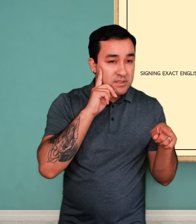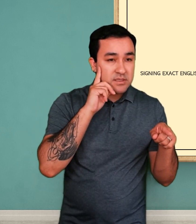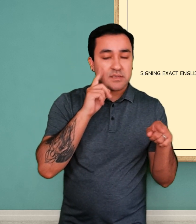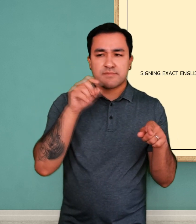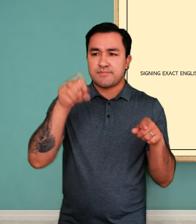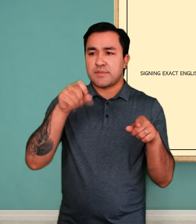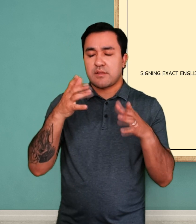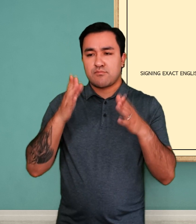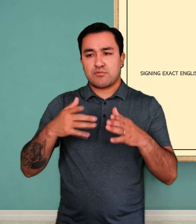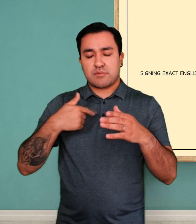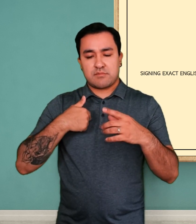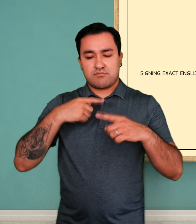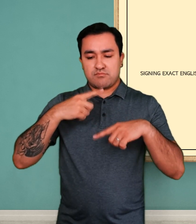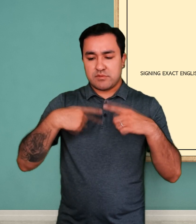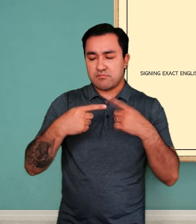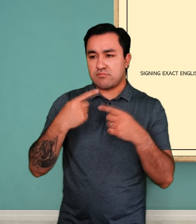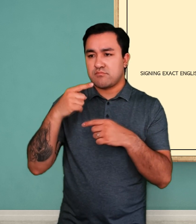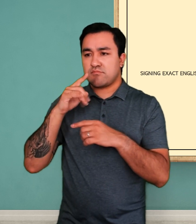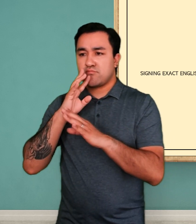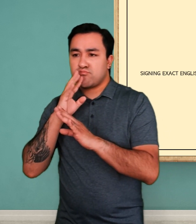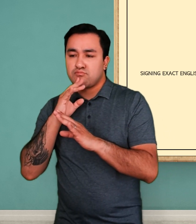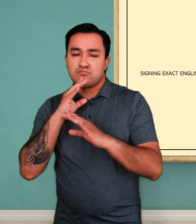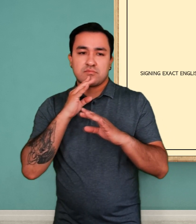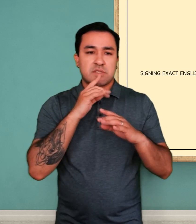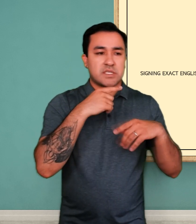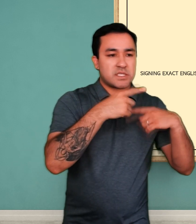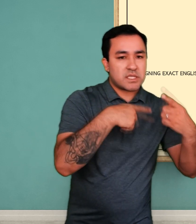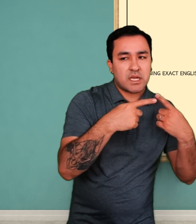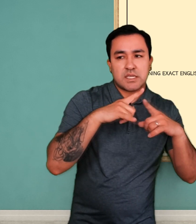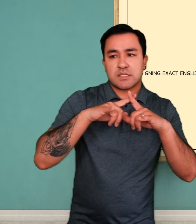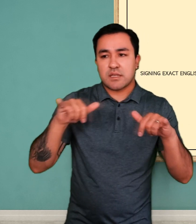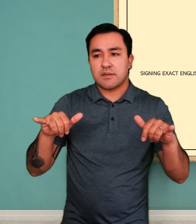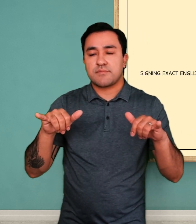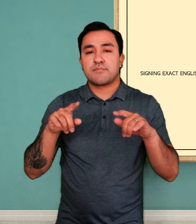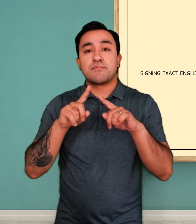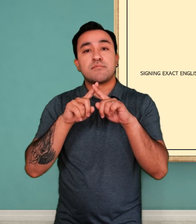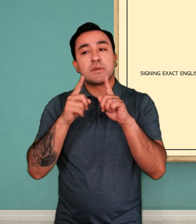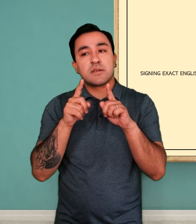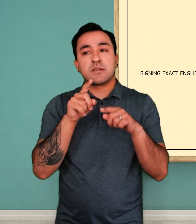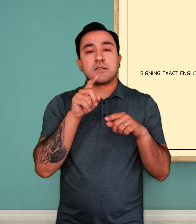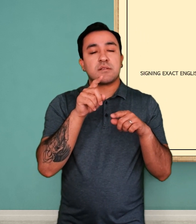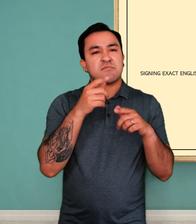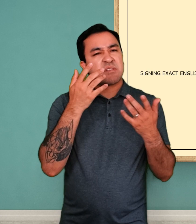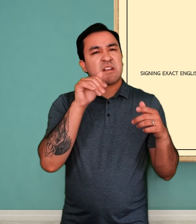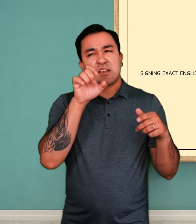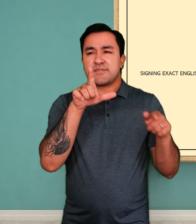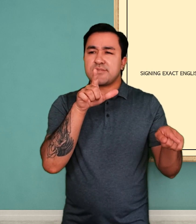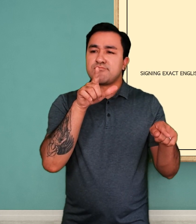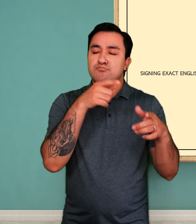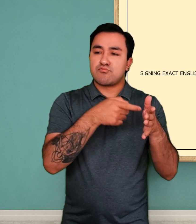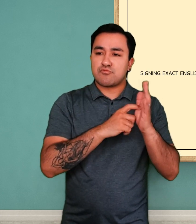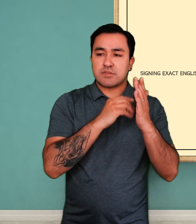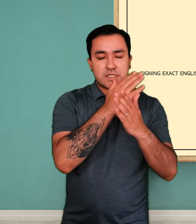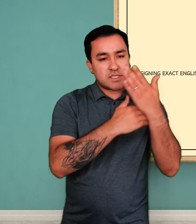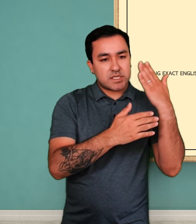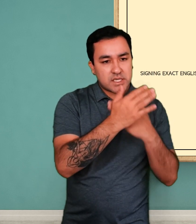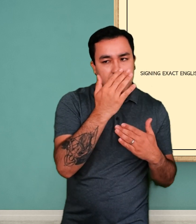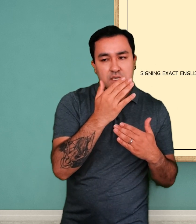languages simultaneously. ASL requires the hands and body, and English requires the mouth and vocal cords.